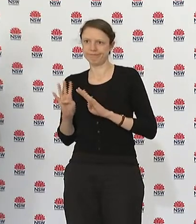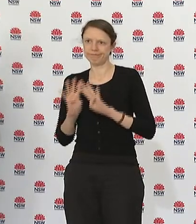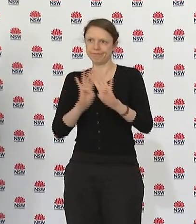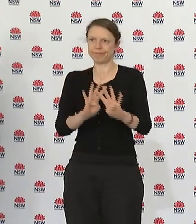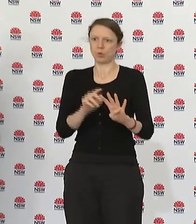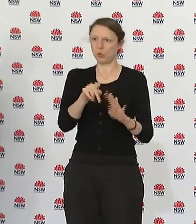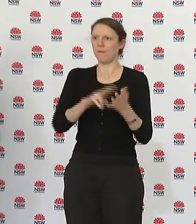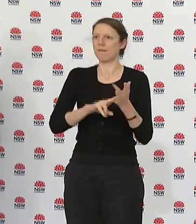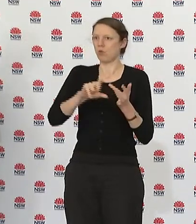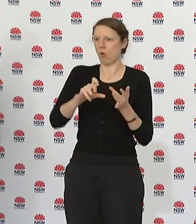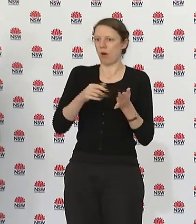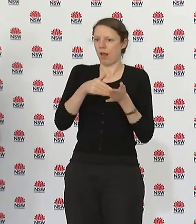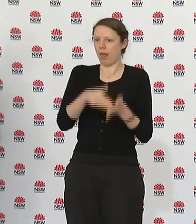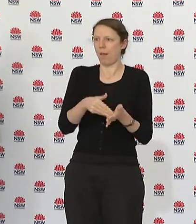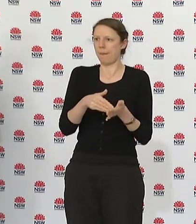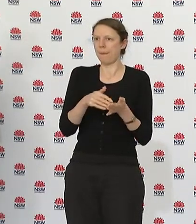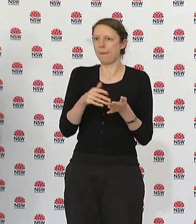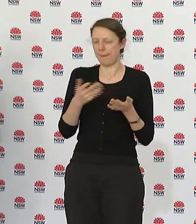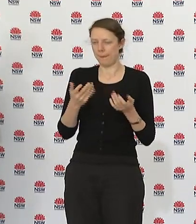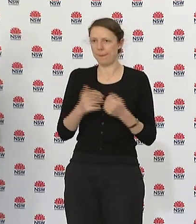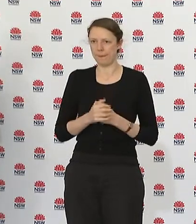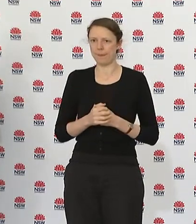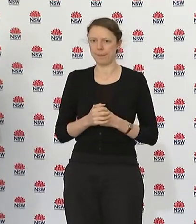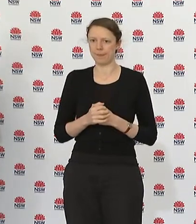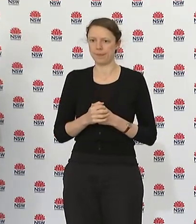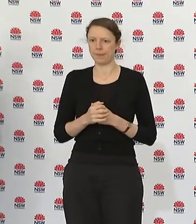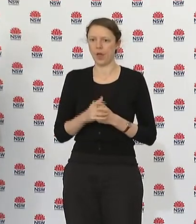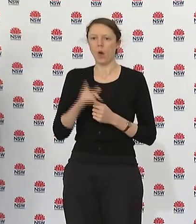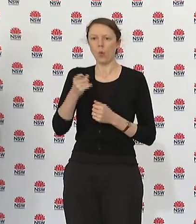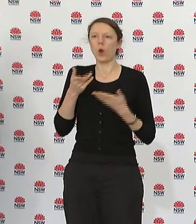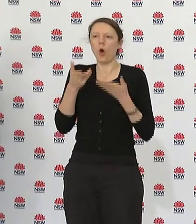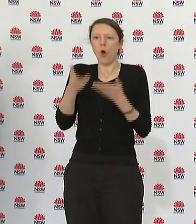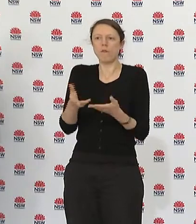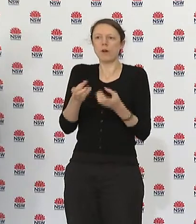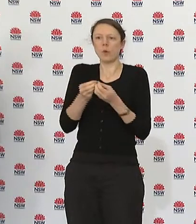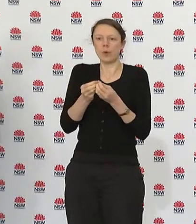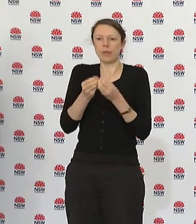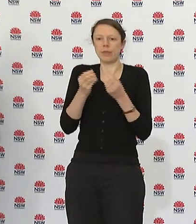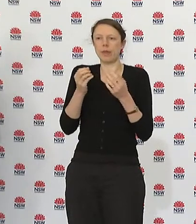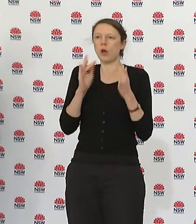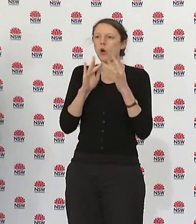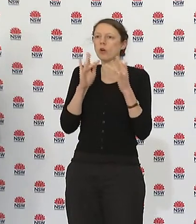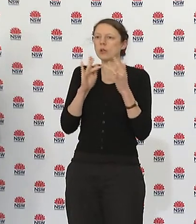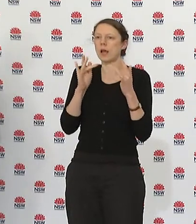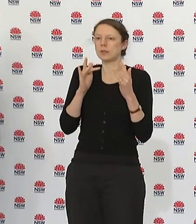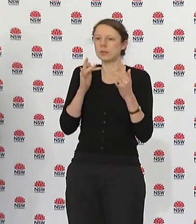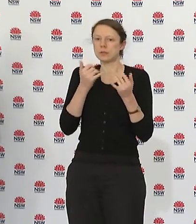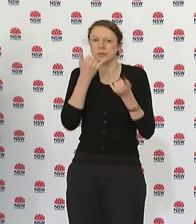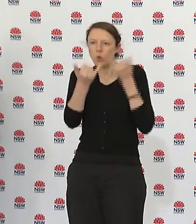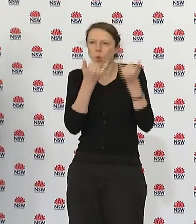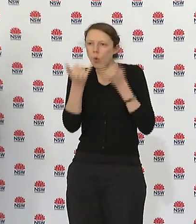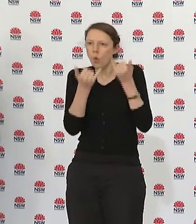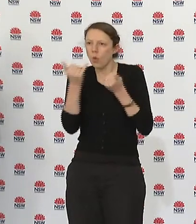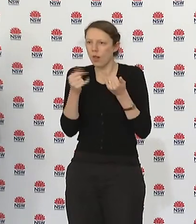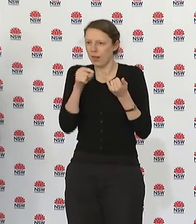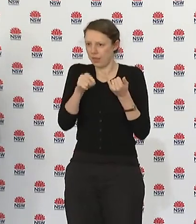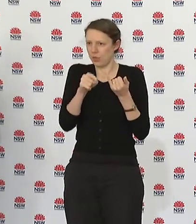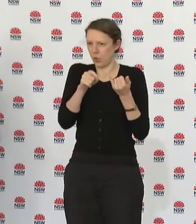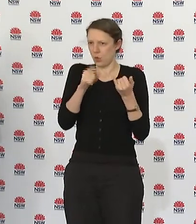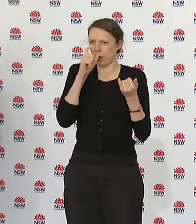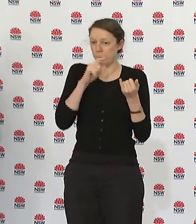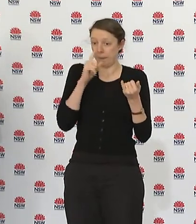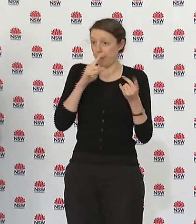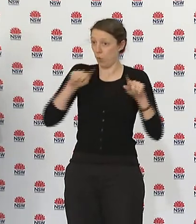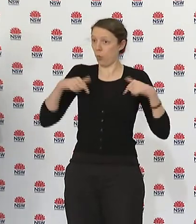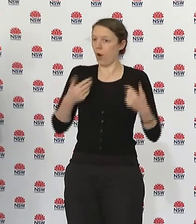is to have interoperability in terms of the platforms, and it wasn't quite the way we would have liked at that stage. But we set our